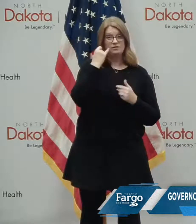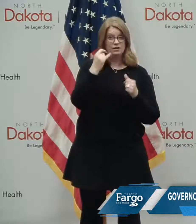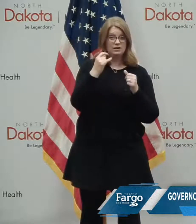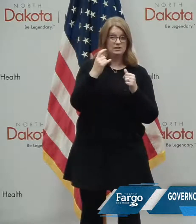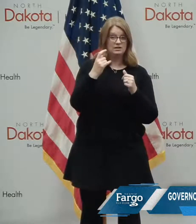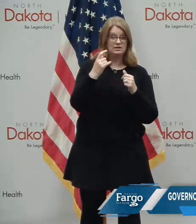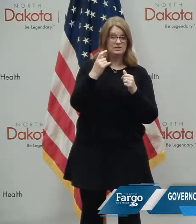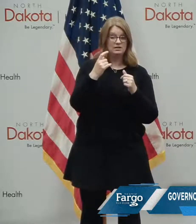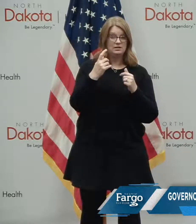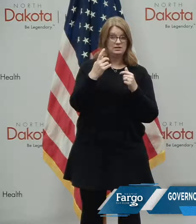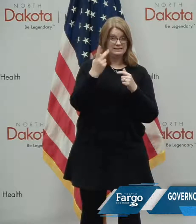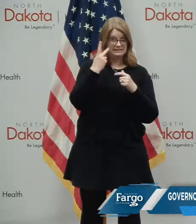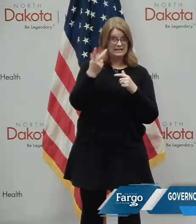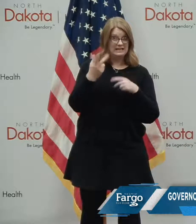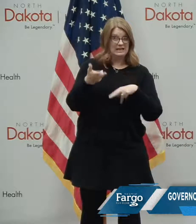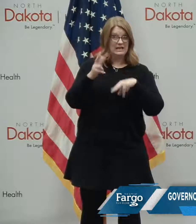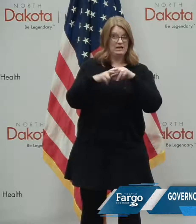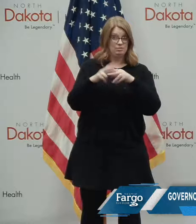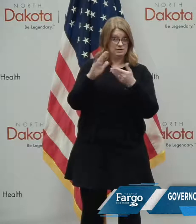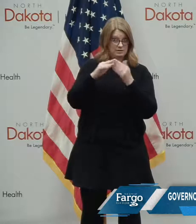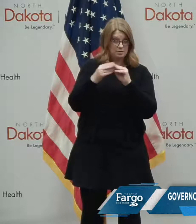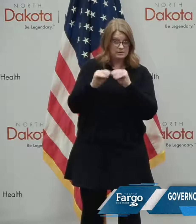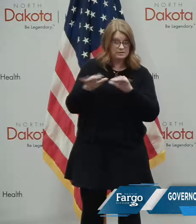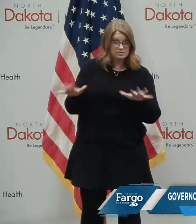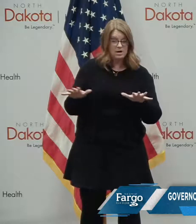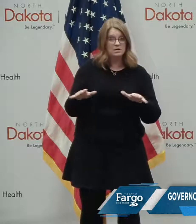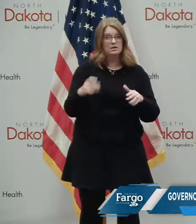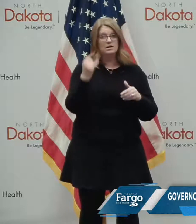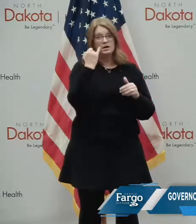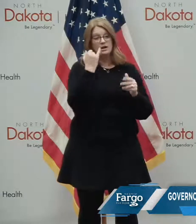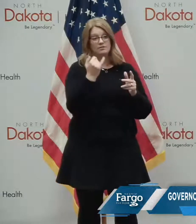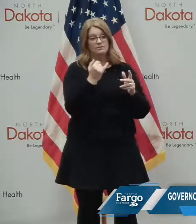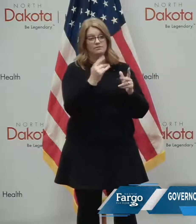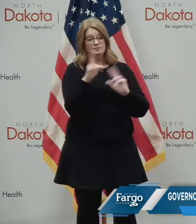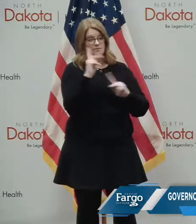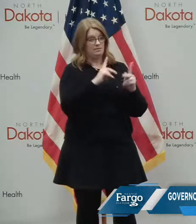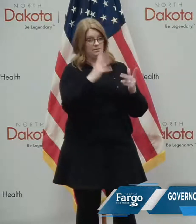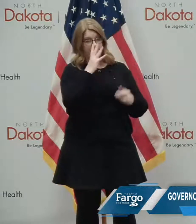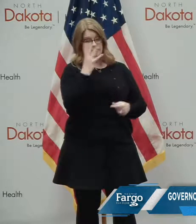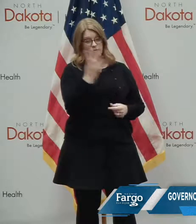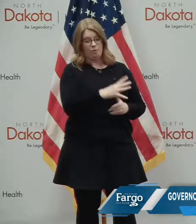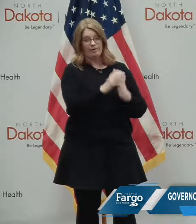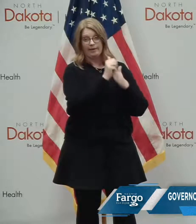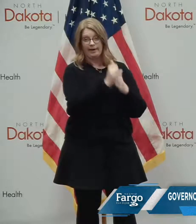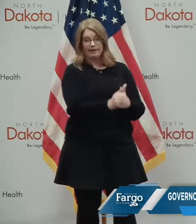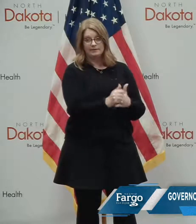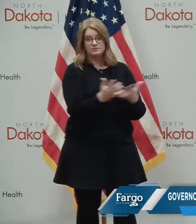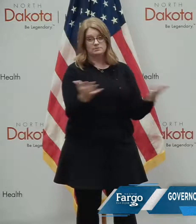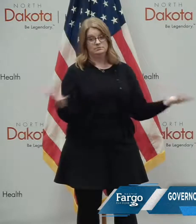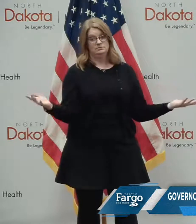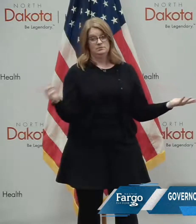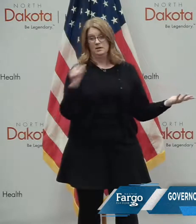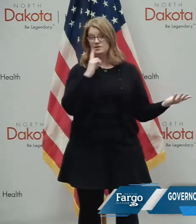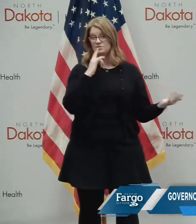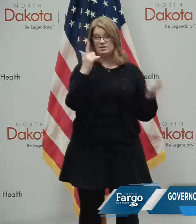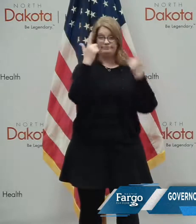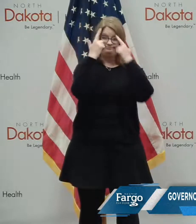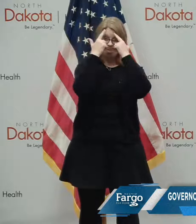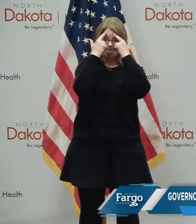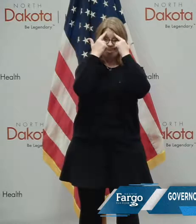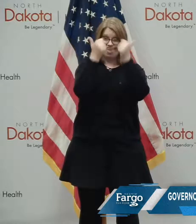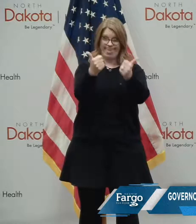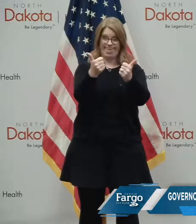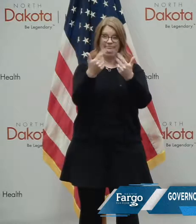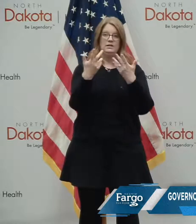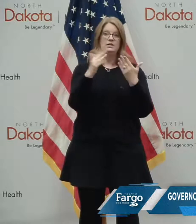increased community spread, that could be a result that we would have, and that would be tragic. But it's up to all of us. It's up to local community